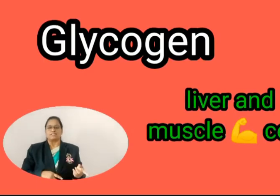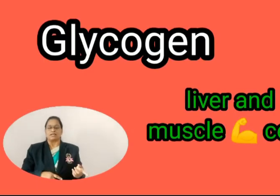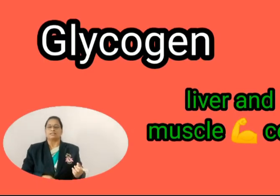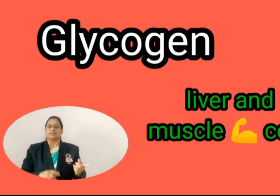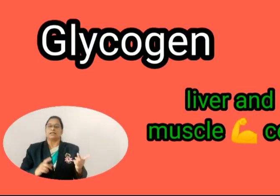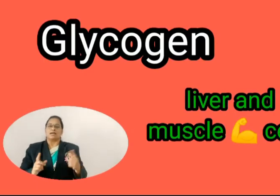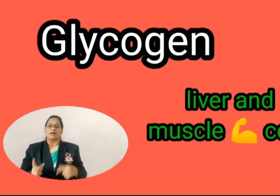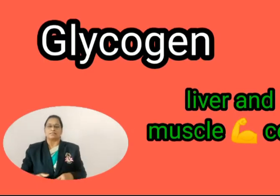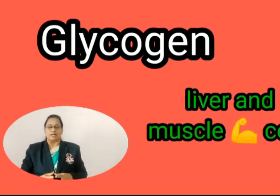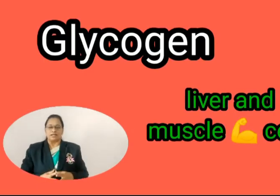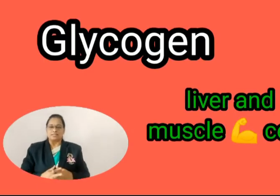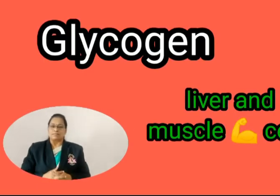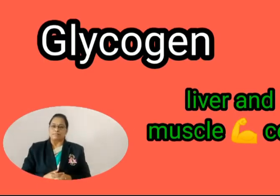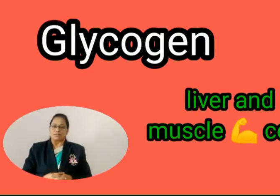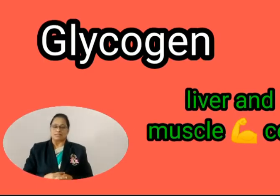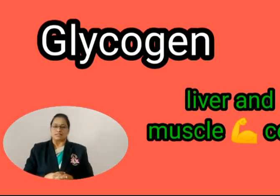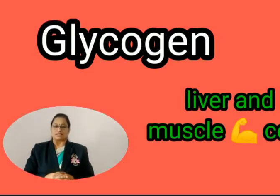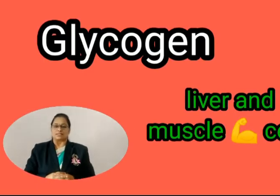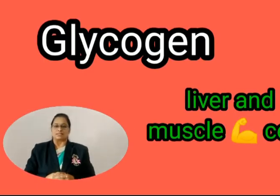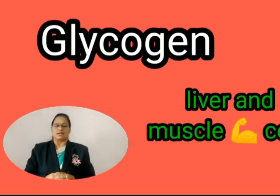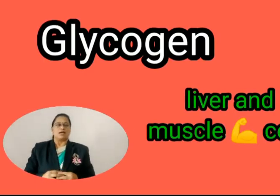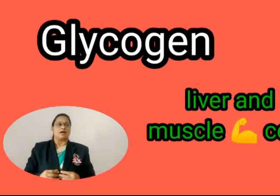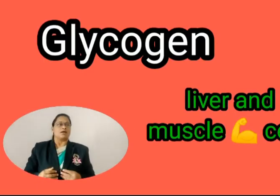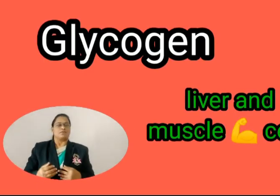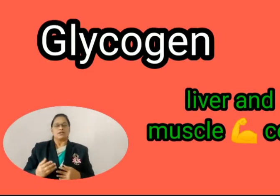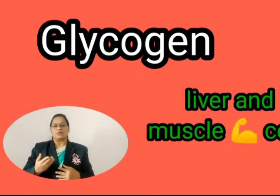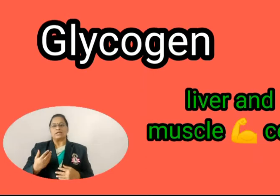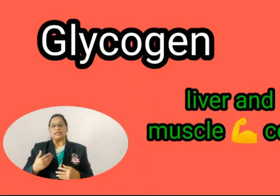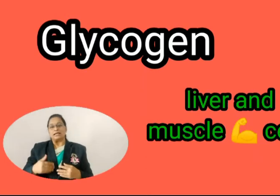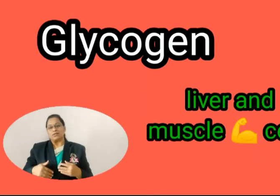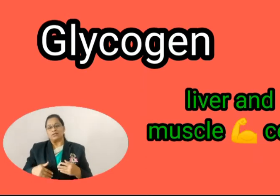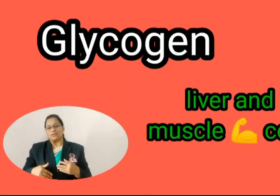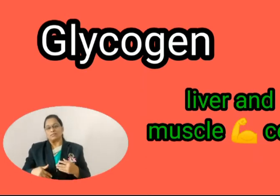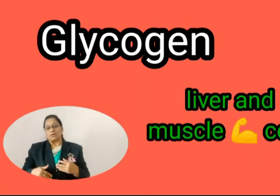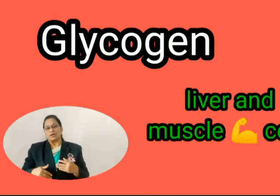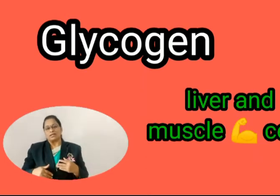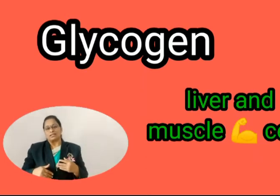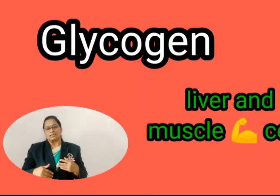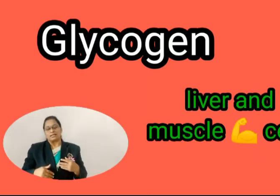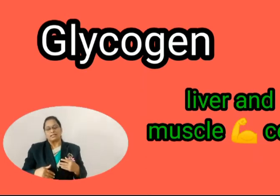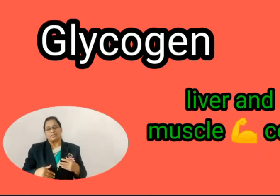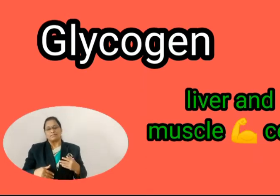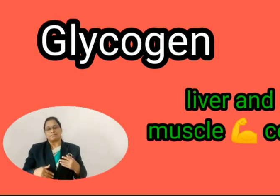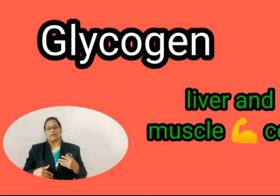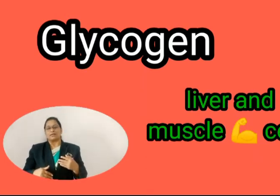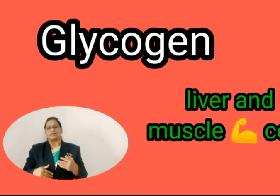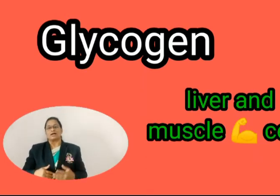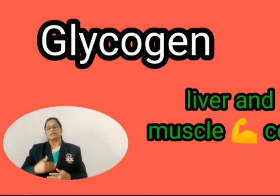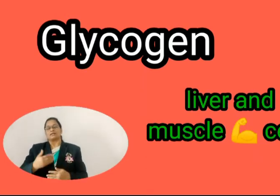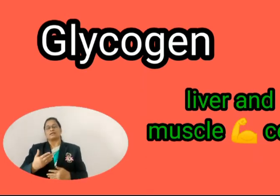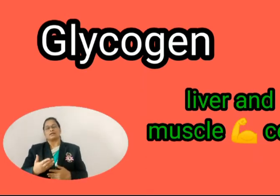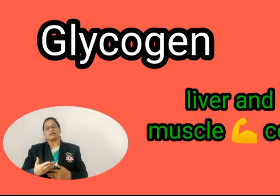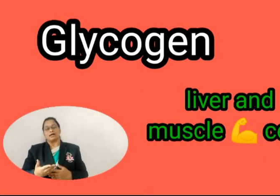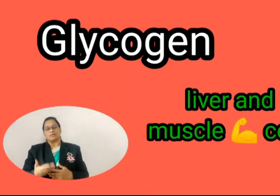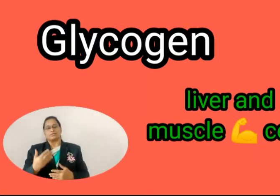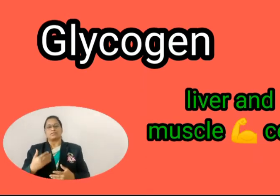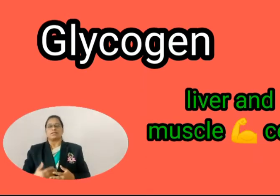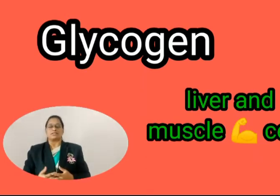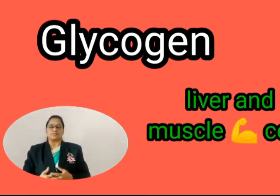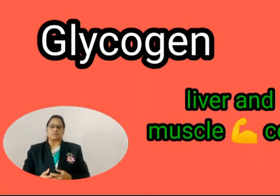cells as well as muscle cells. And when your intake of carbohydrate is less, then that glycogen is used